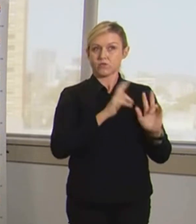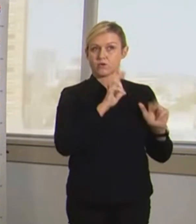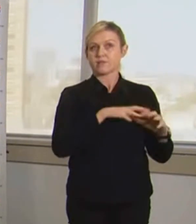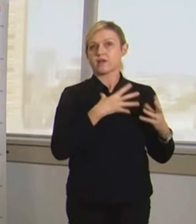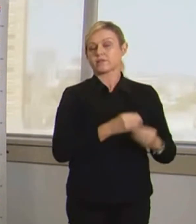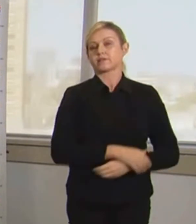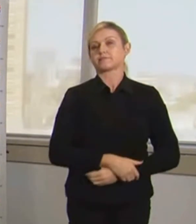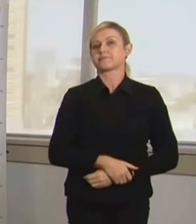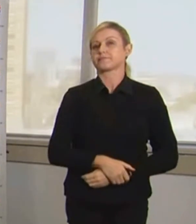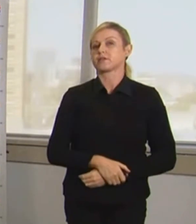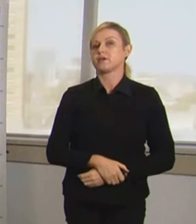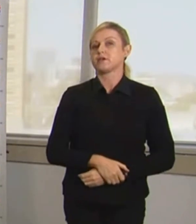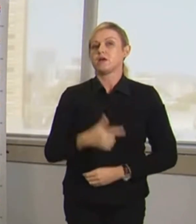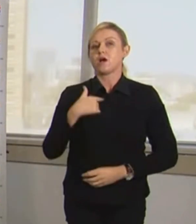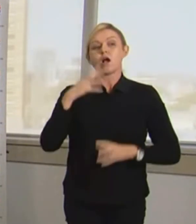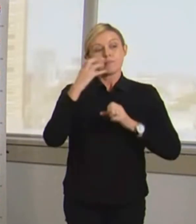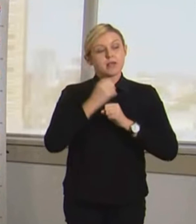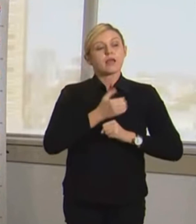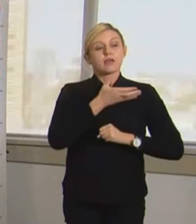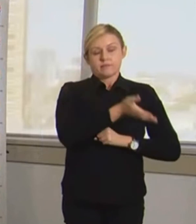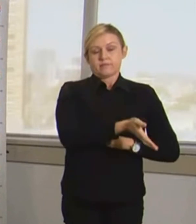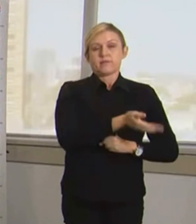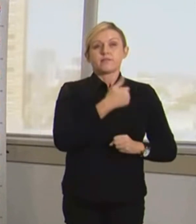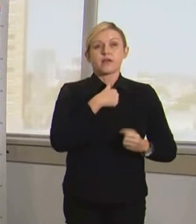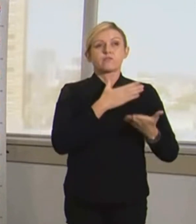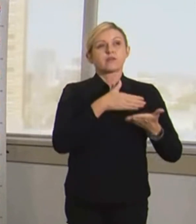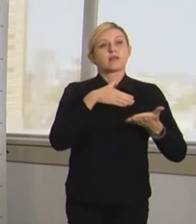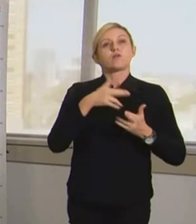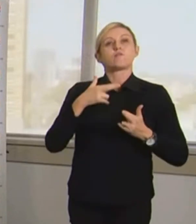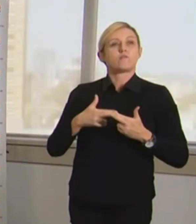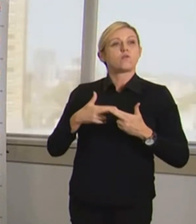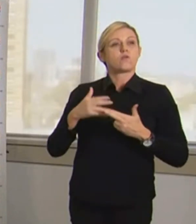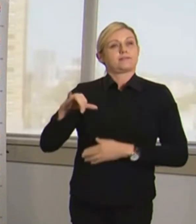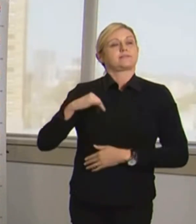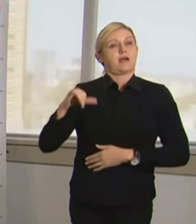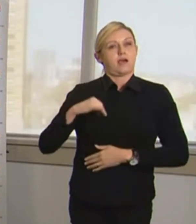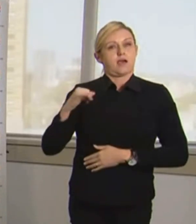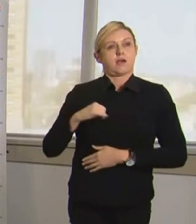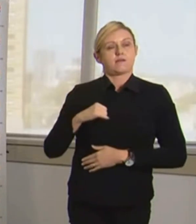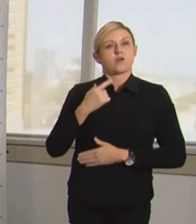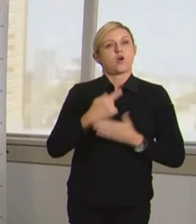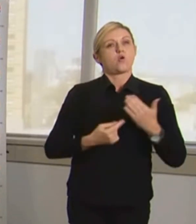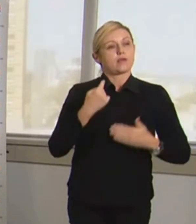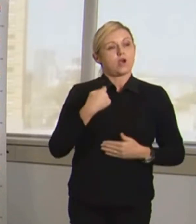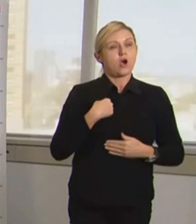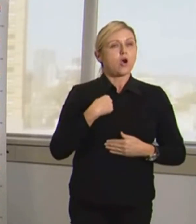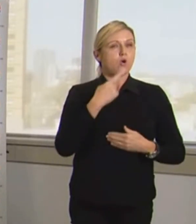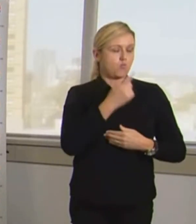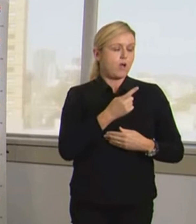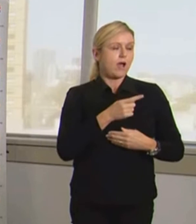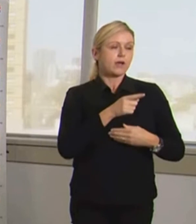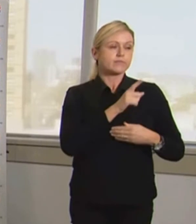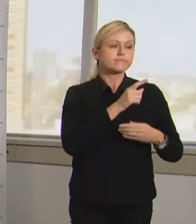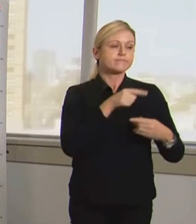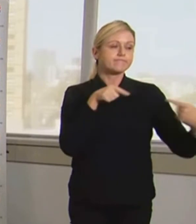advice of health staff and done what they can in terms of the health staff. My only debate with Anglicare was about communication.